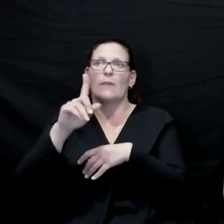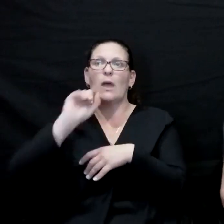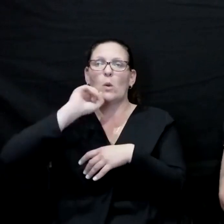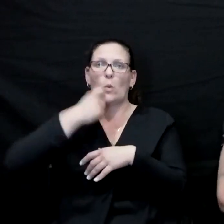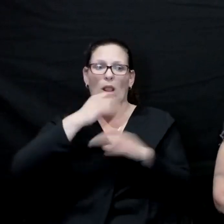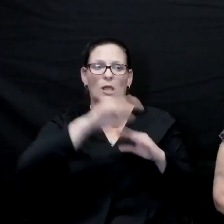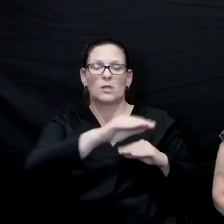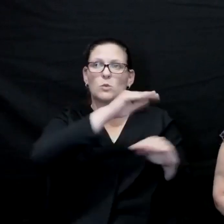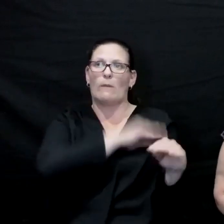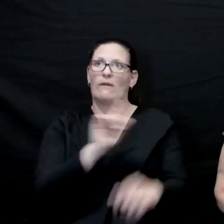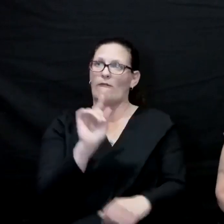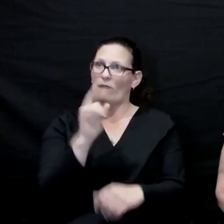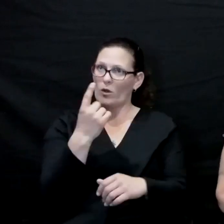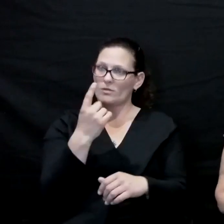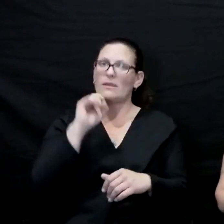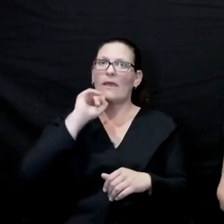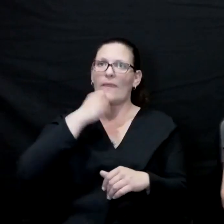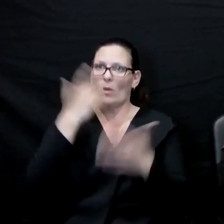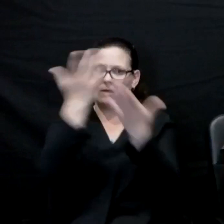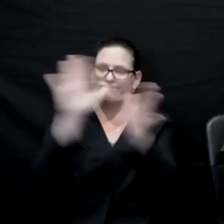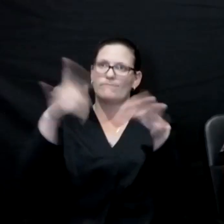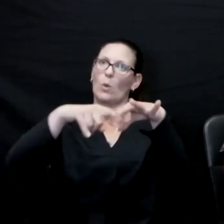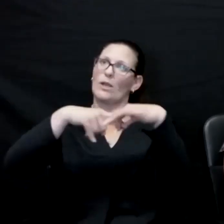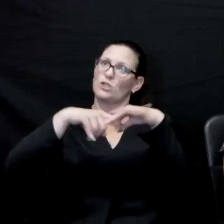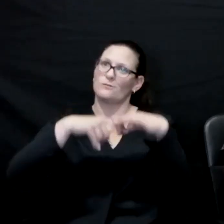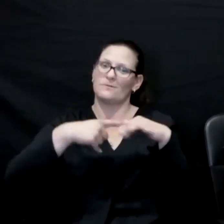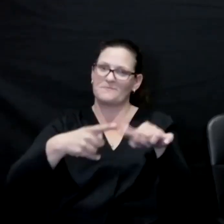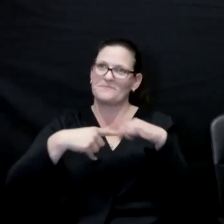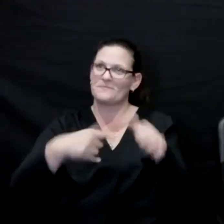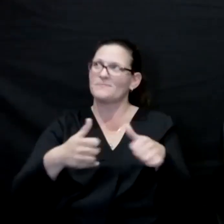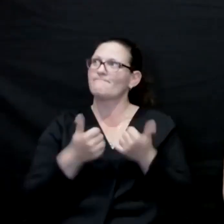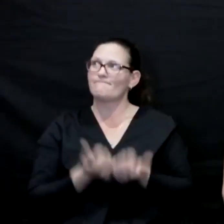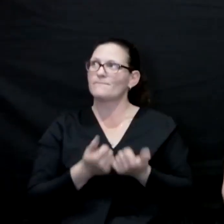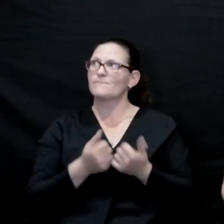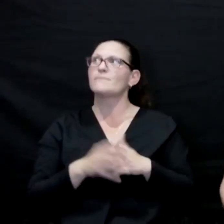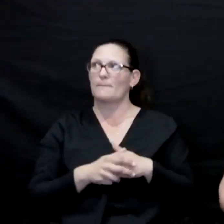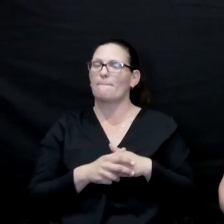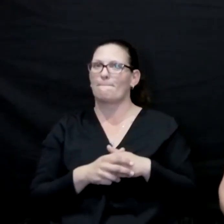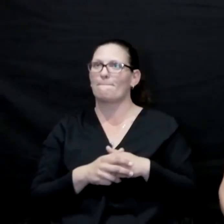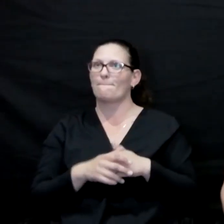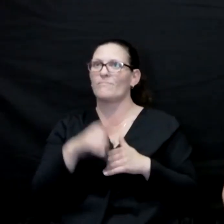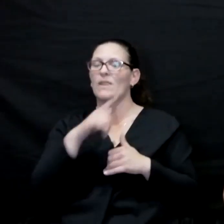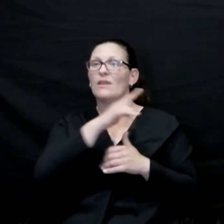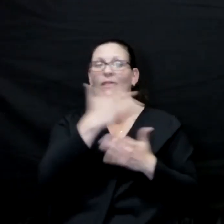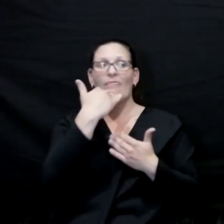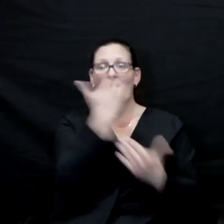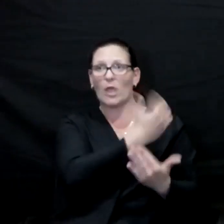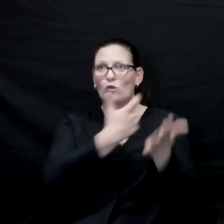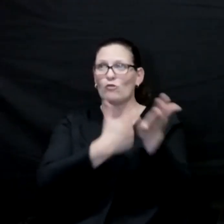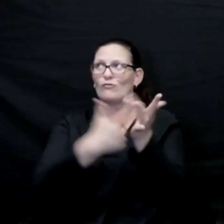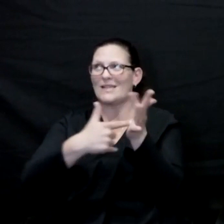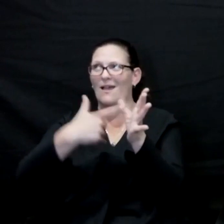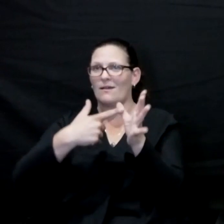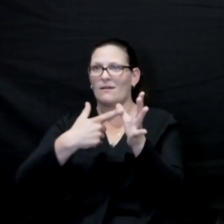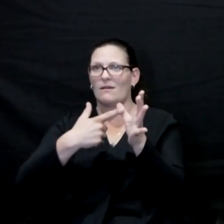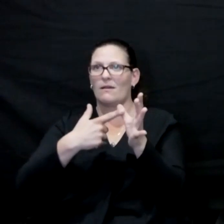and then we'll open it up to questions. Thank you so much, Rita. I just wanted to let people know, I think you wear a fourth